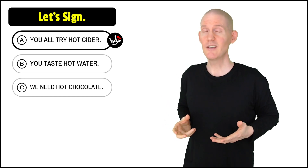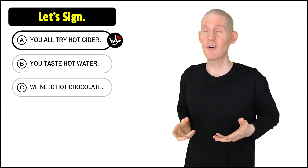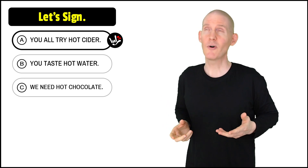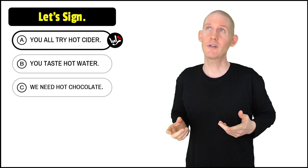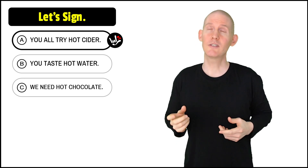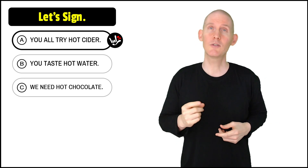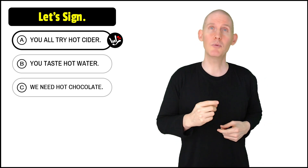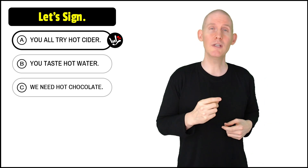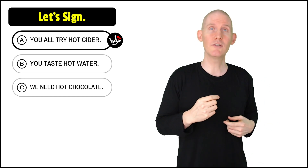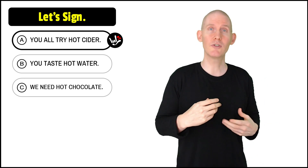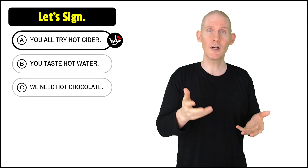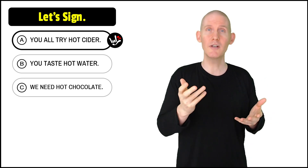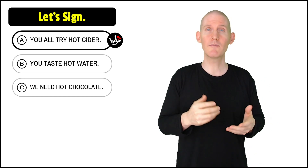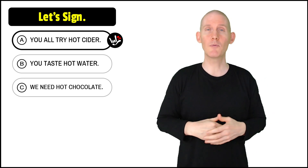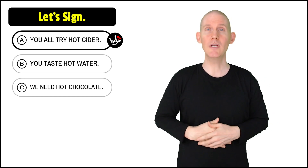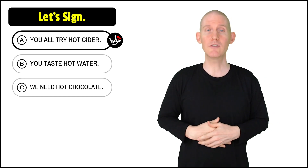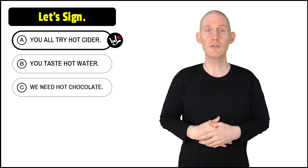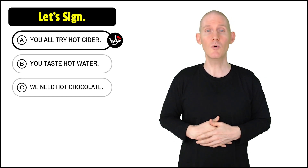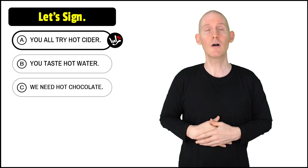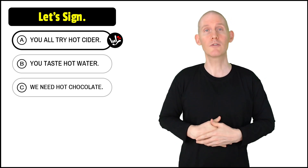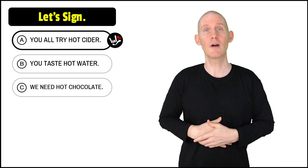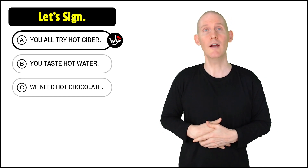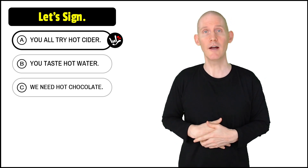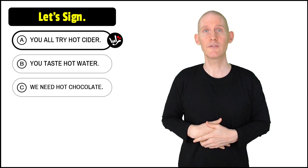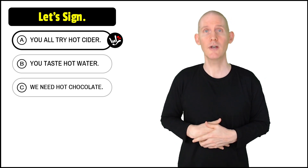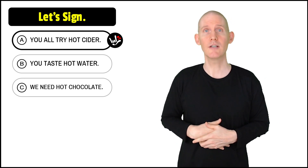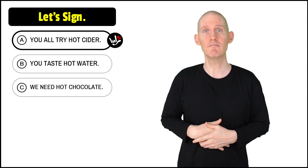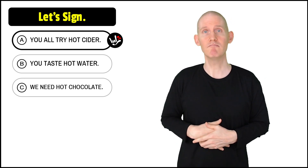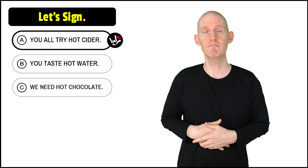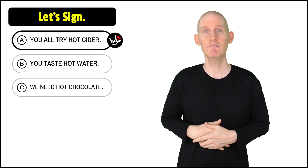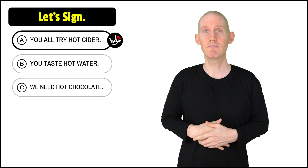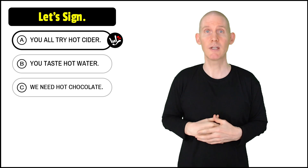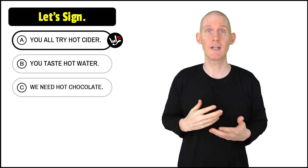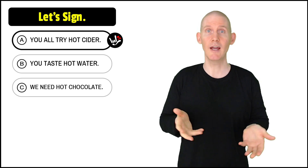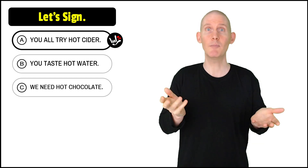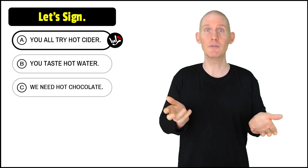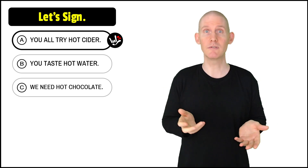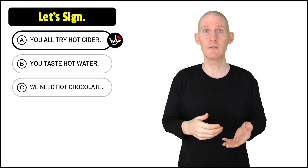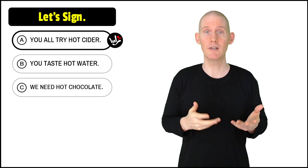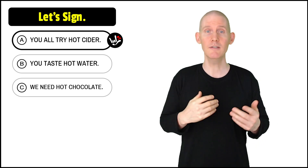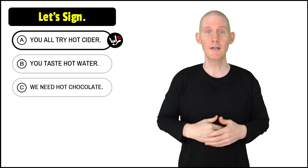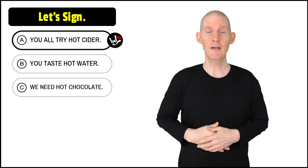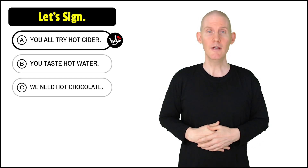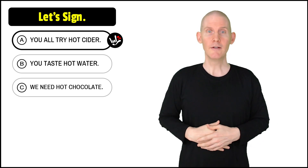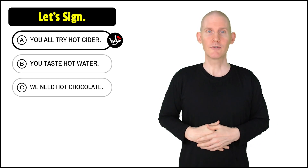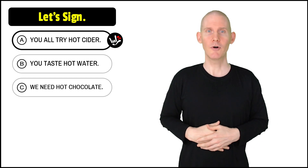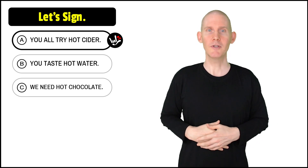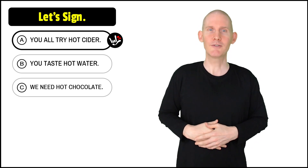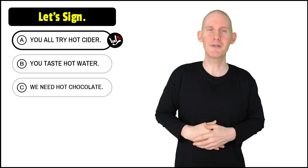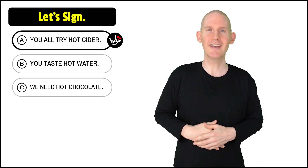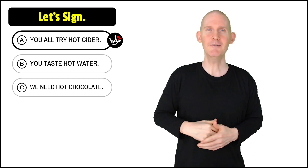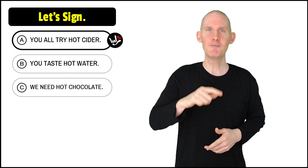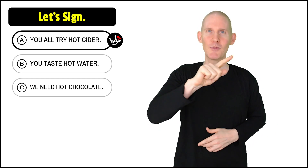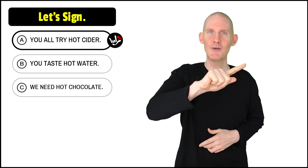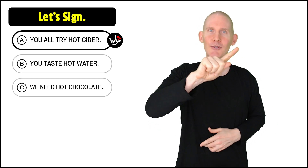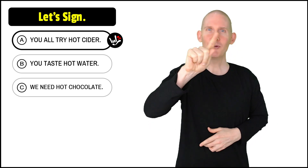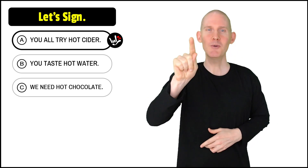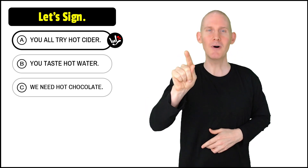or it could just be sharing information. You all try hot cider, like it happens. So let's do it again. You